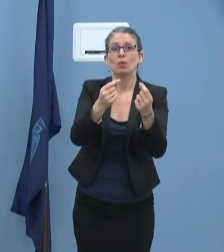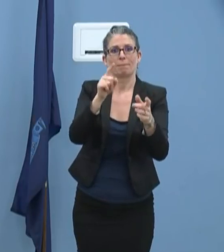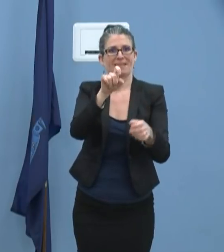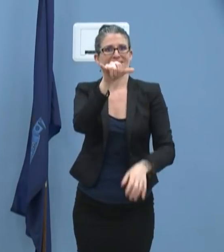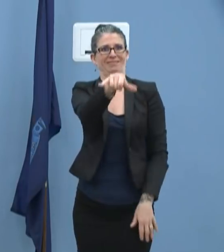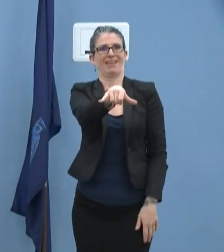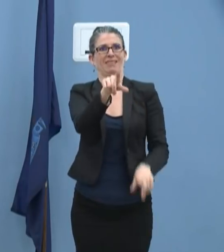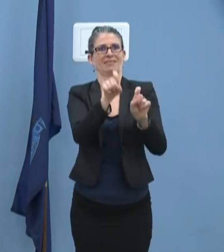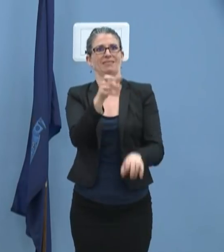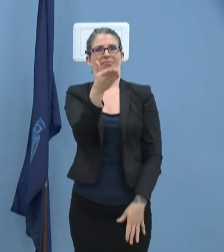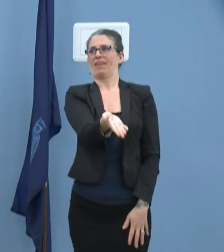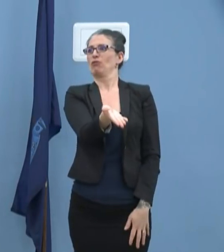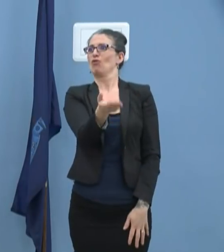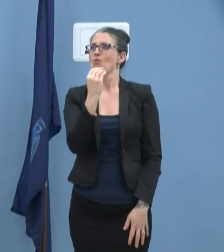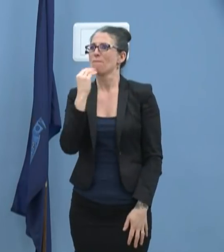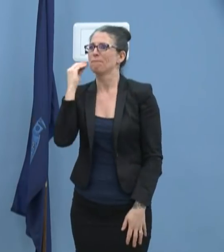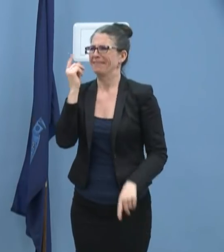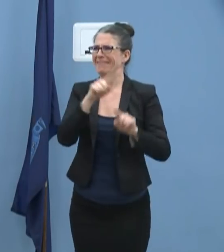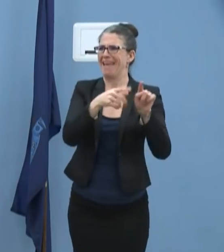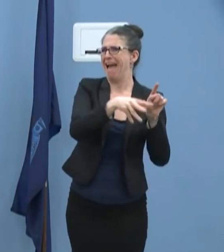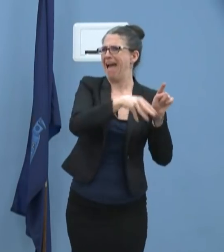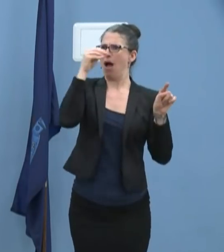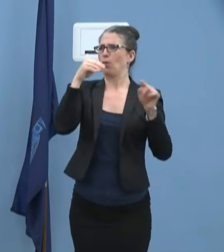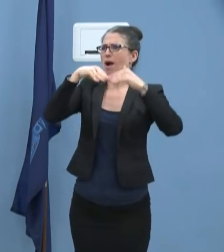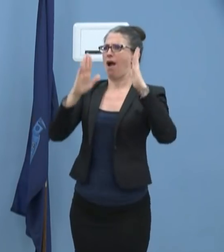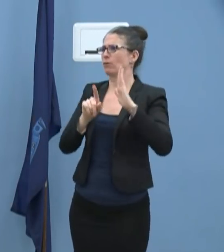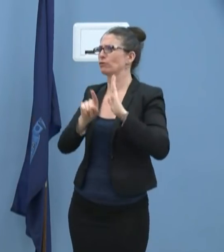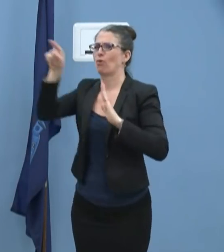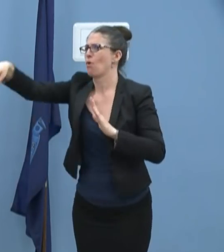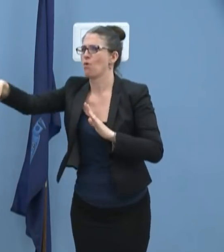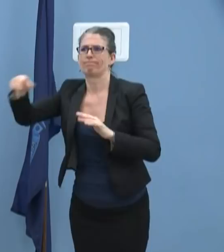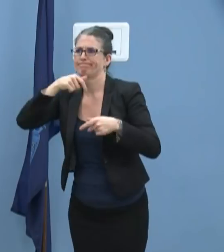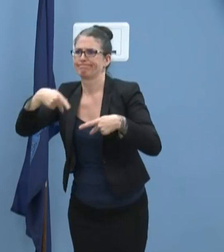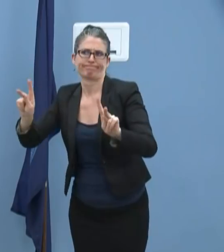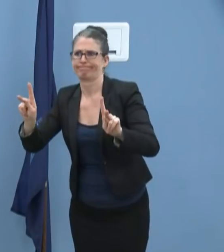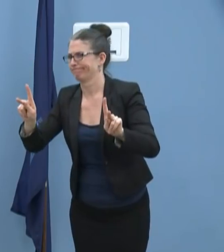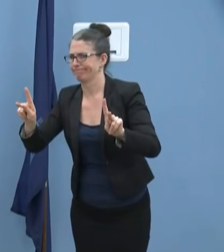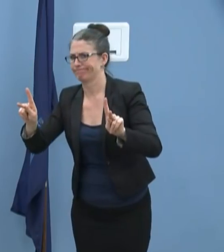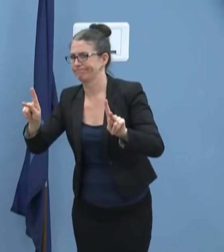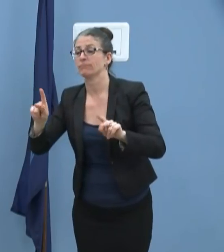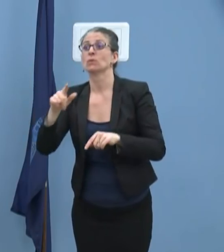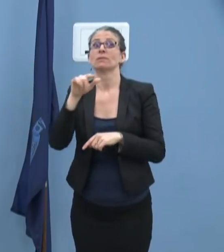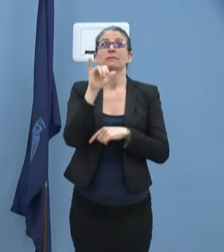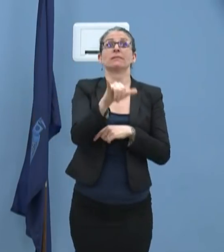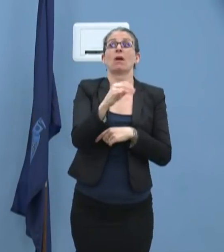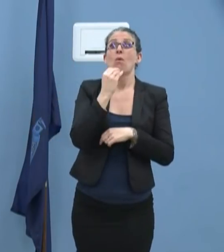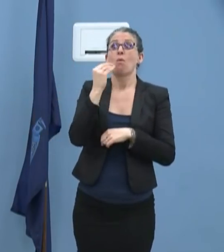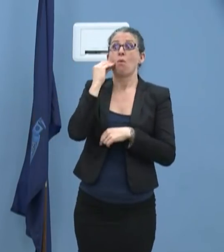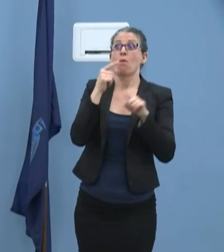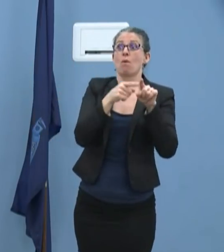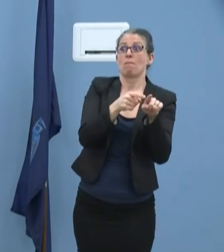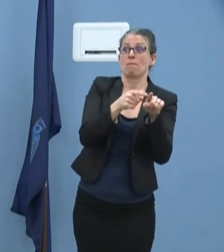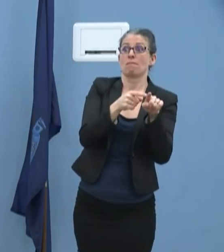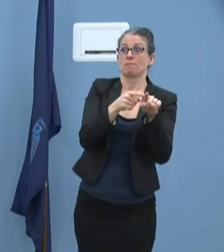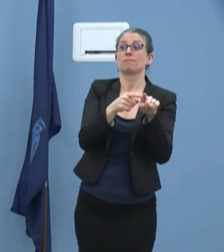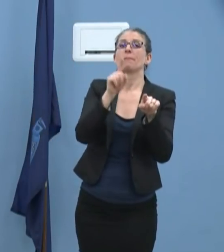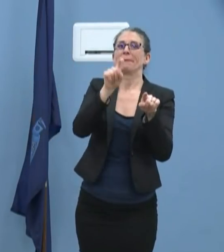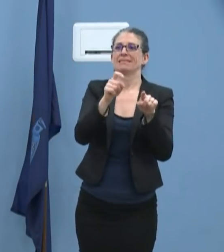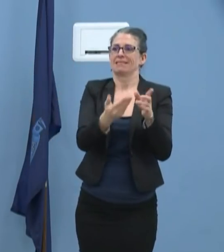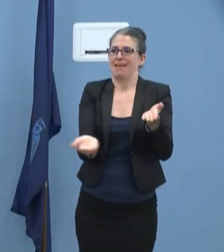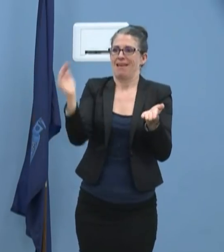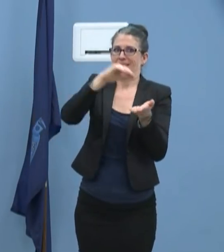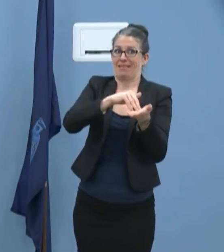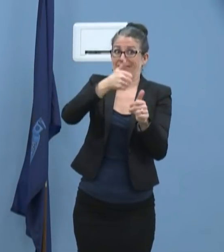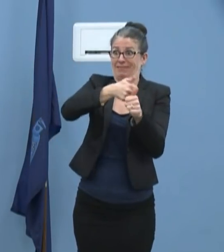That defeats the entire purpose of everything we've been working on. So our plan is if that individual requires repeat testing,